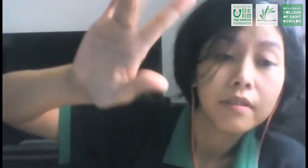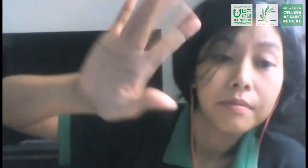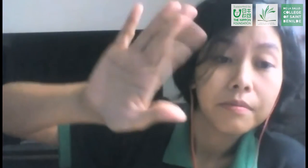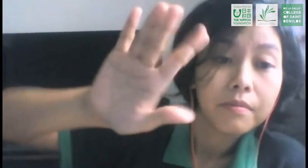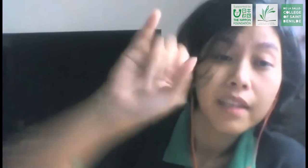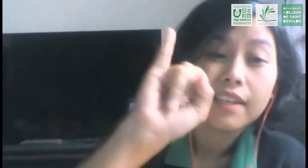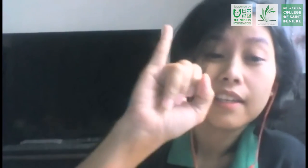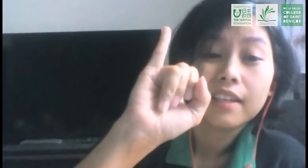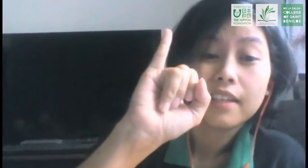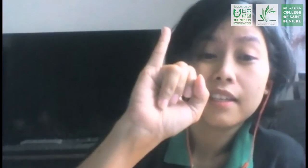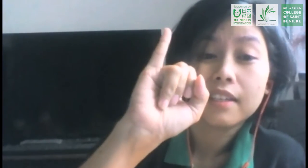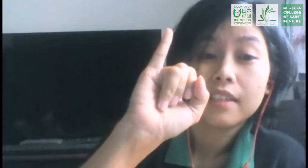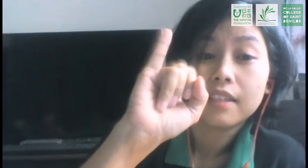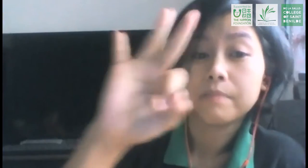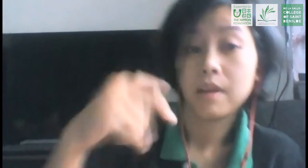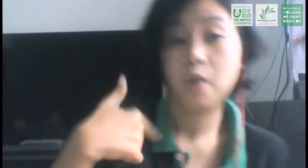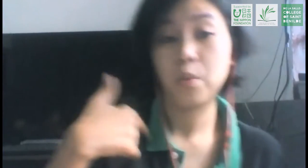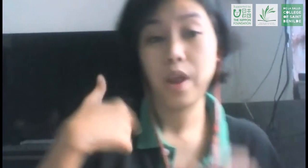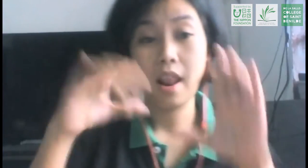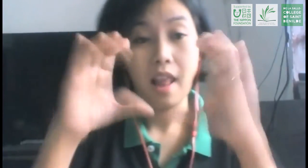This is Yami.